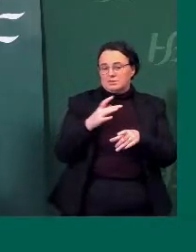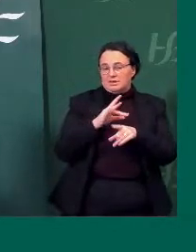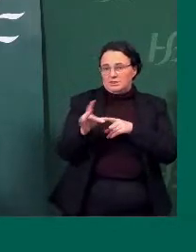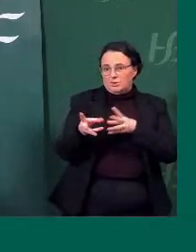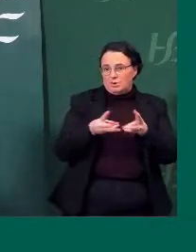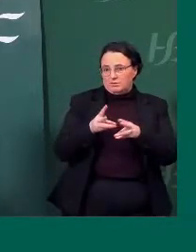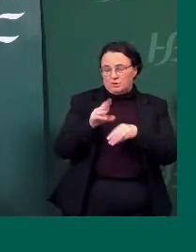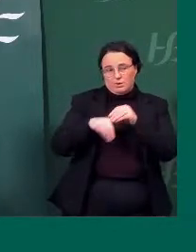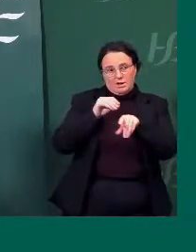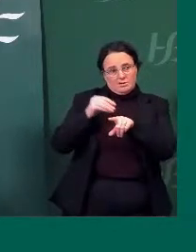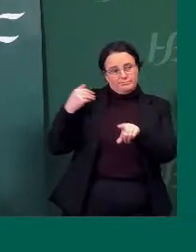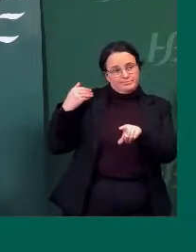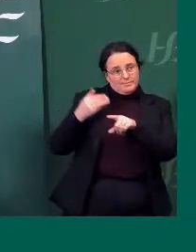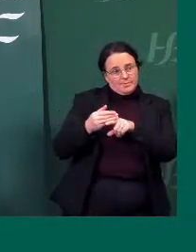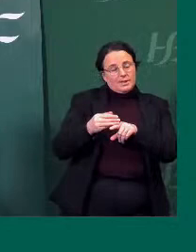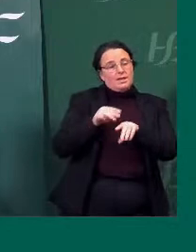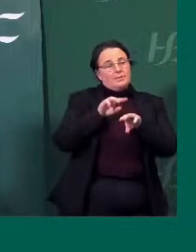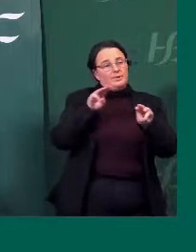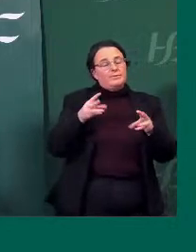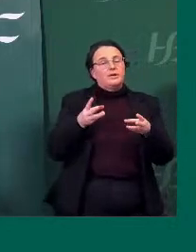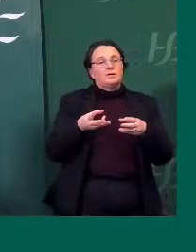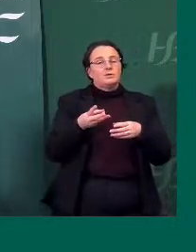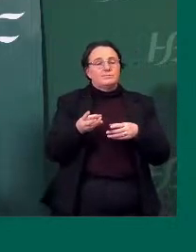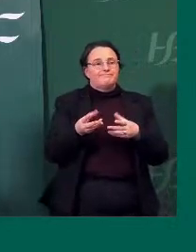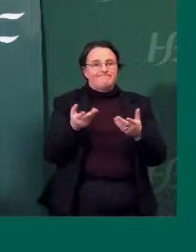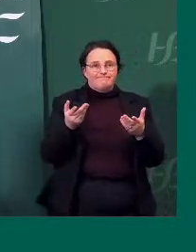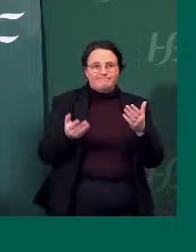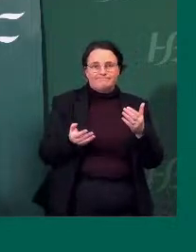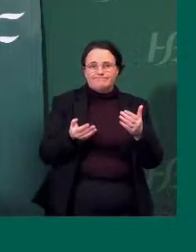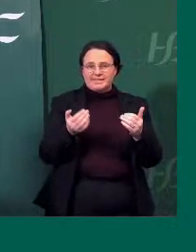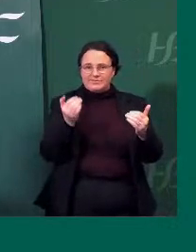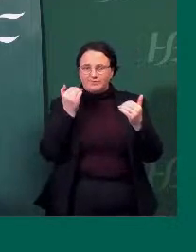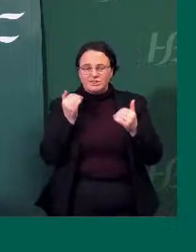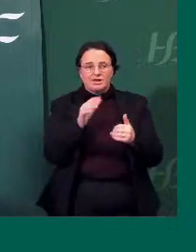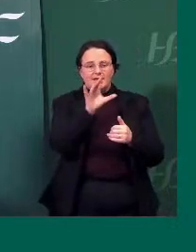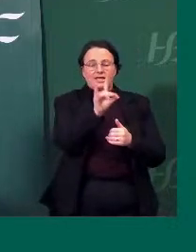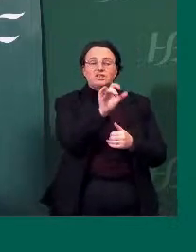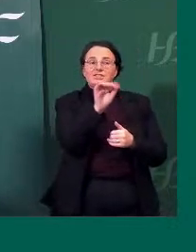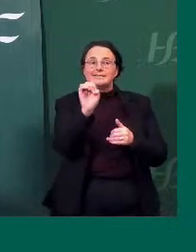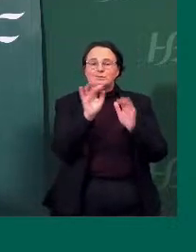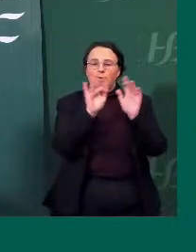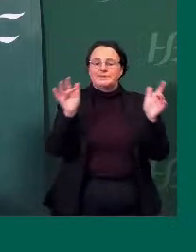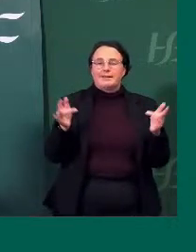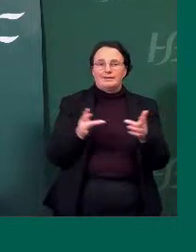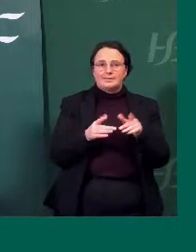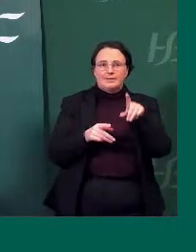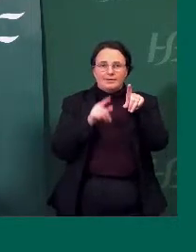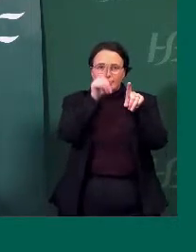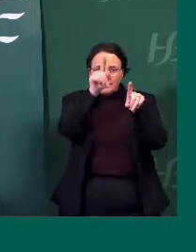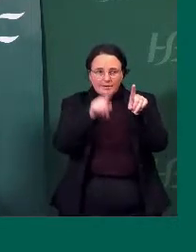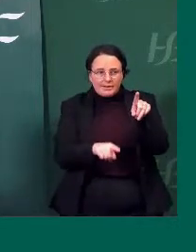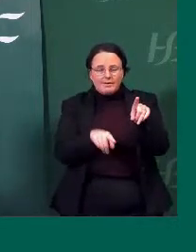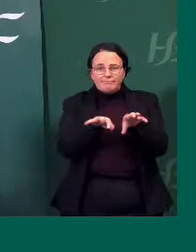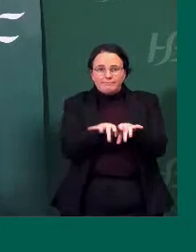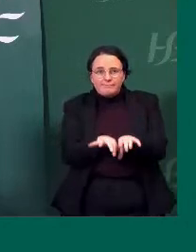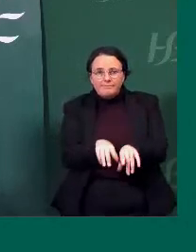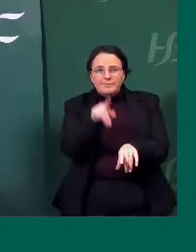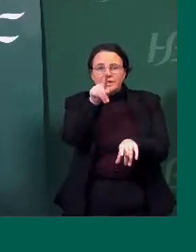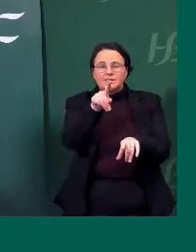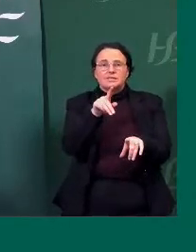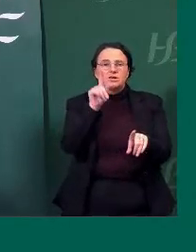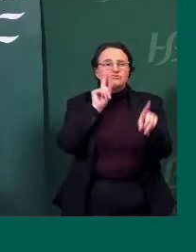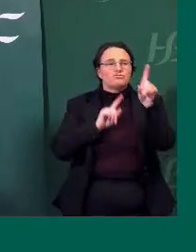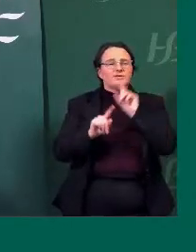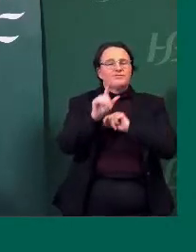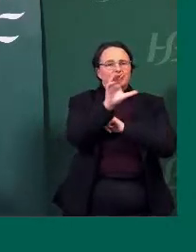on. And people now will be able to find significant information on our HSE website. So we have now got a grief section